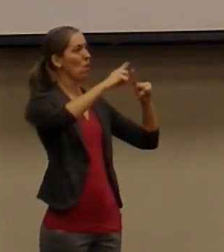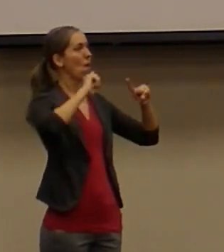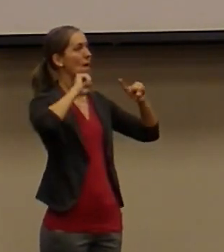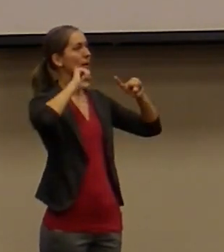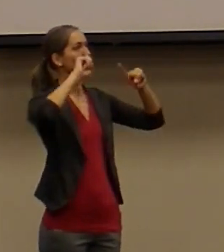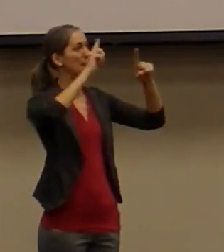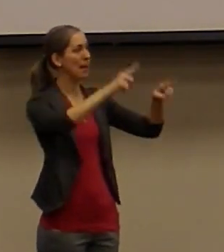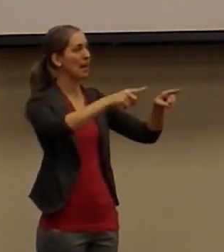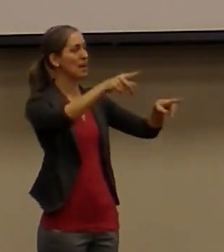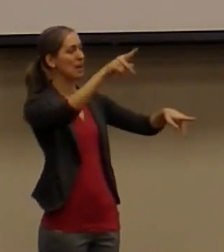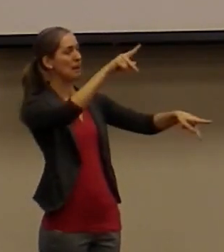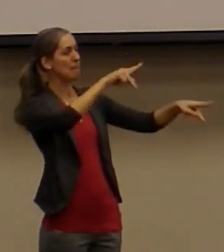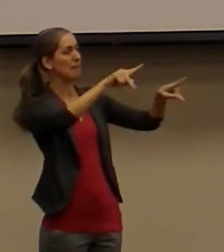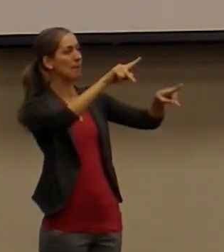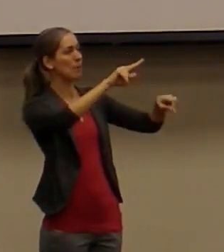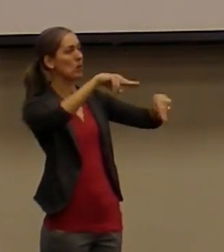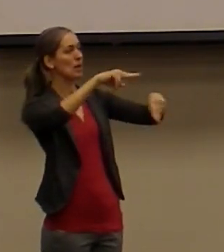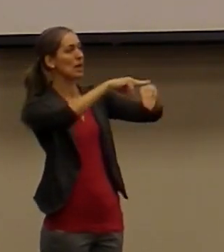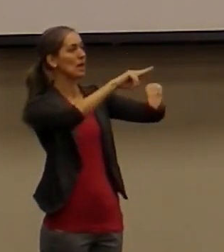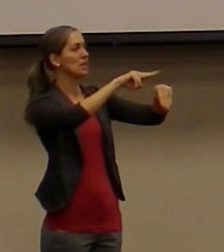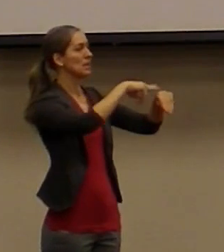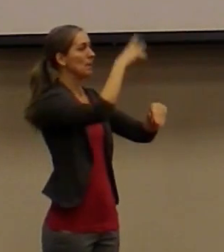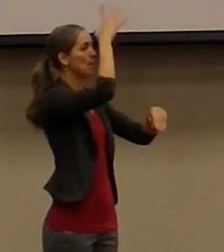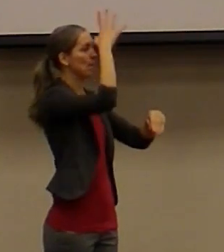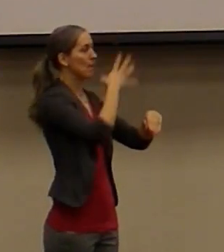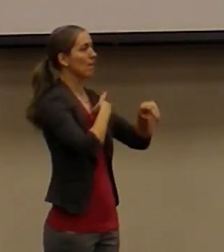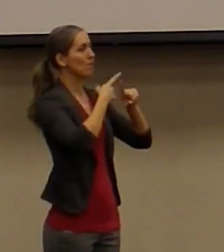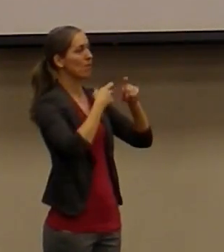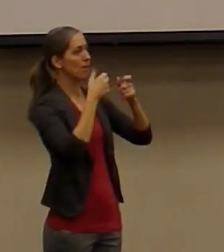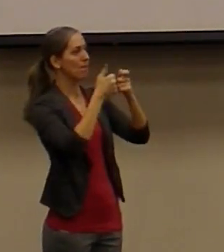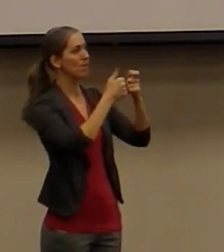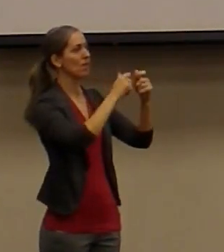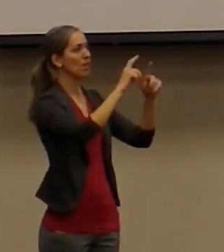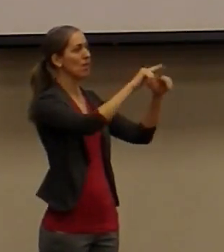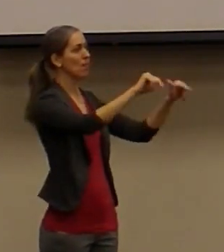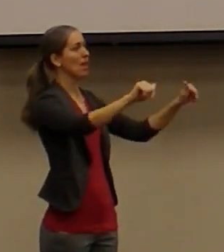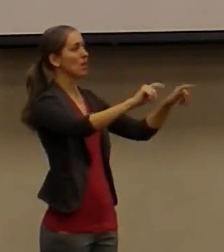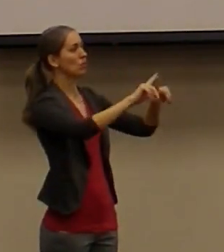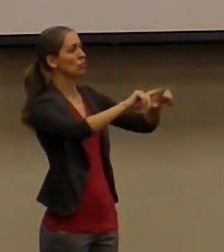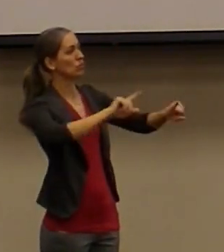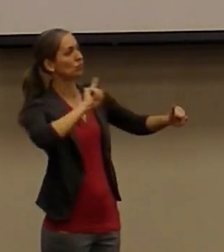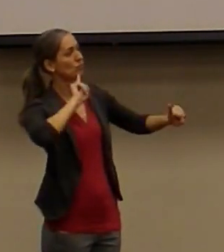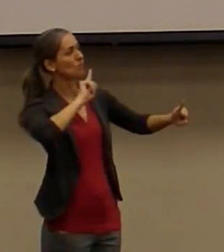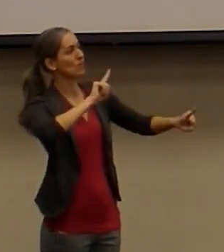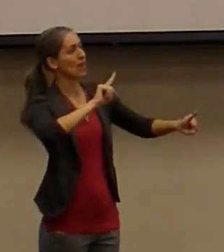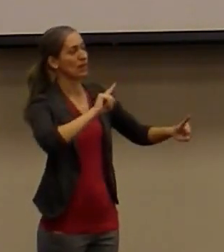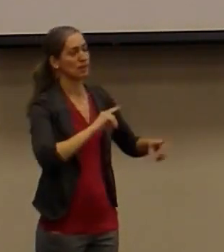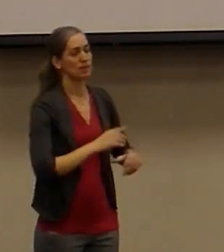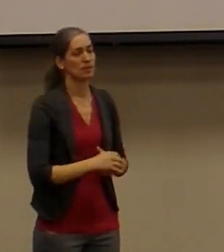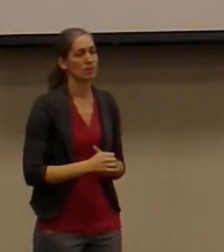O peoples, nations, and men of every language." So it looks like what these